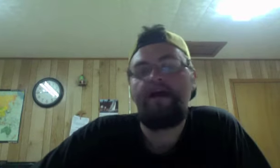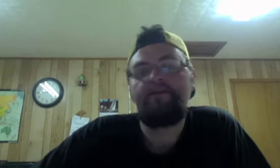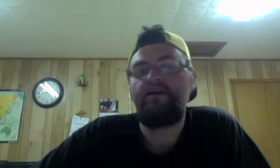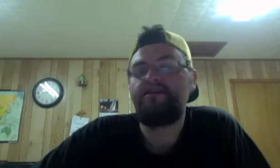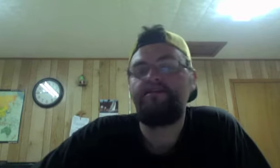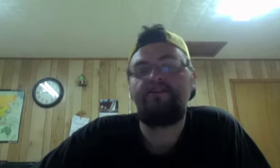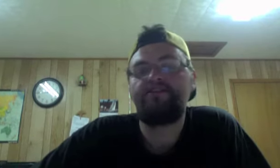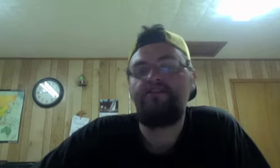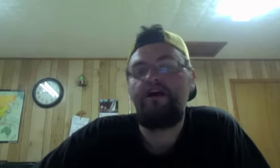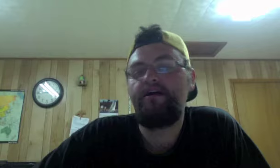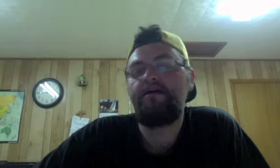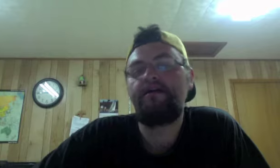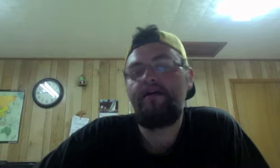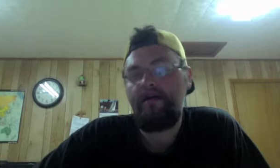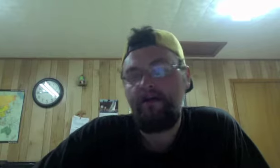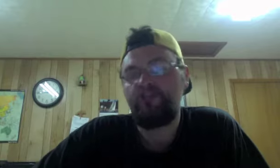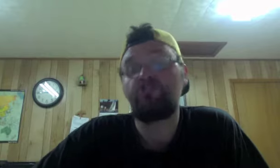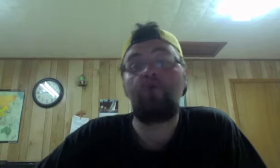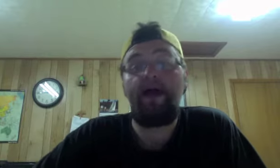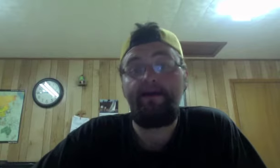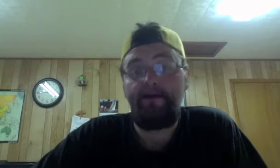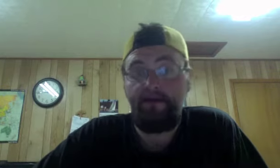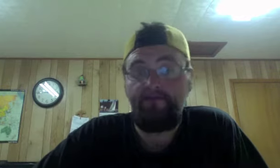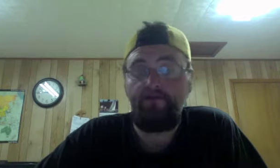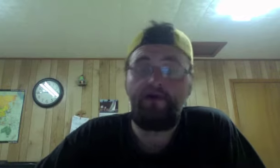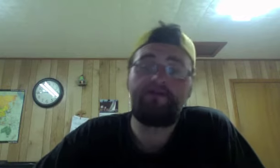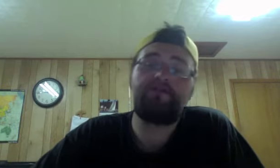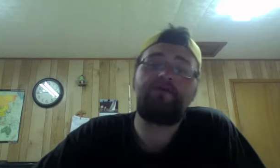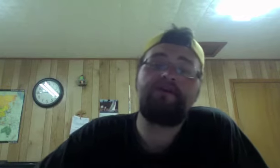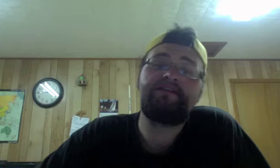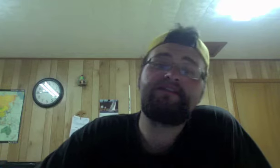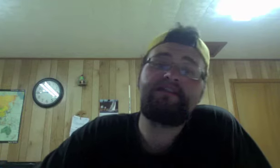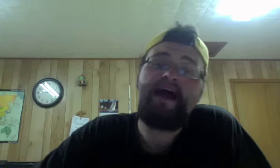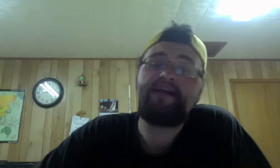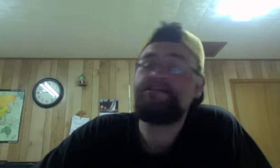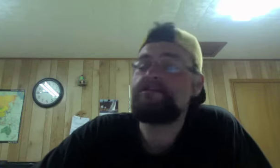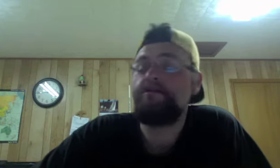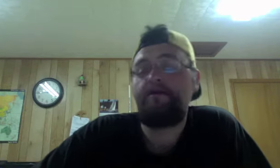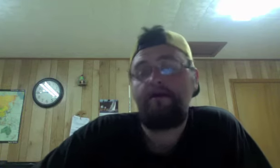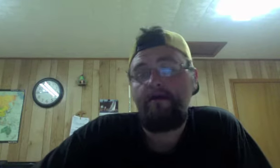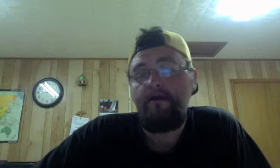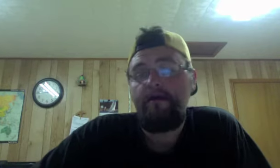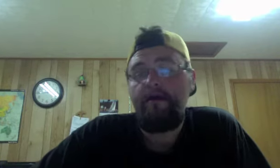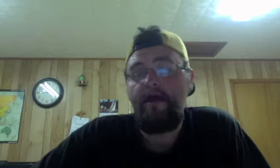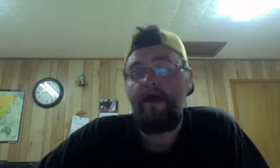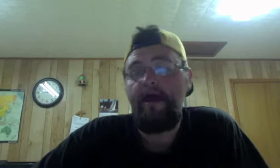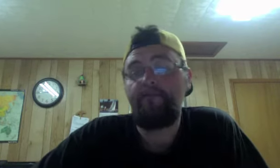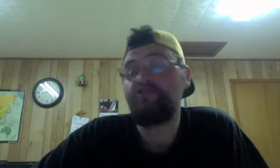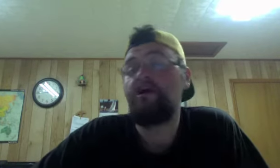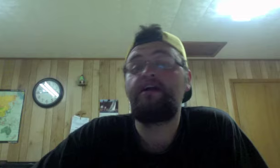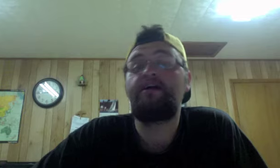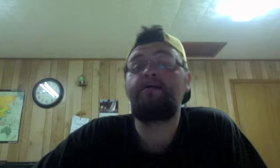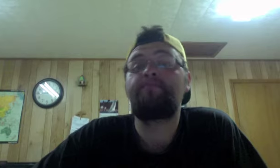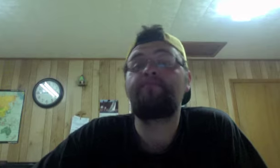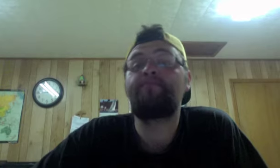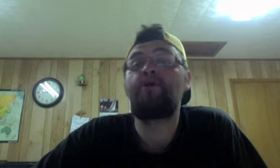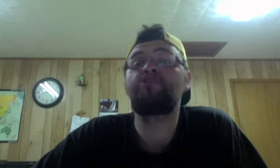because he brings a lot of swagger if you will to uh the cats and brings a lot of personality